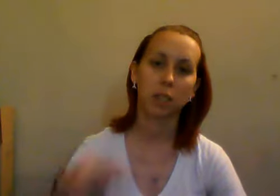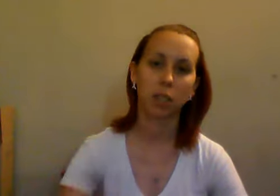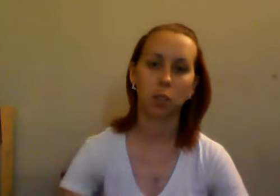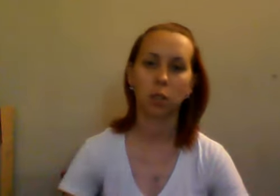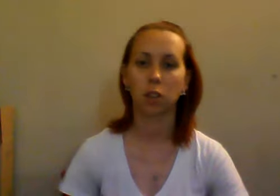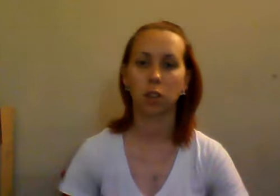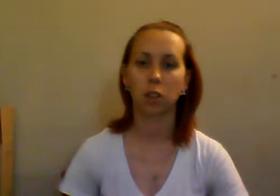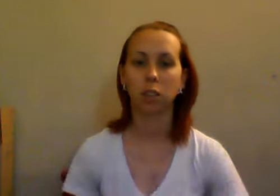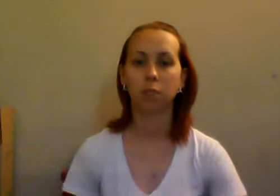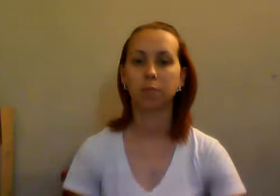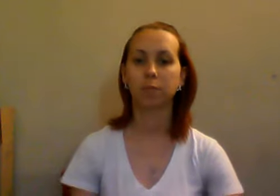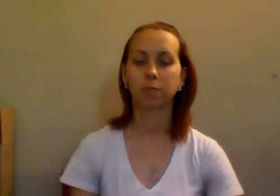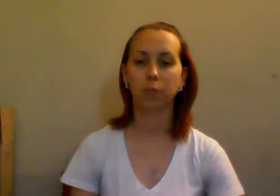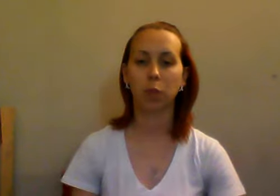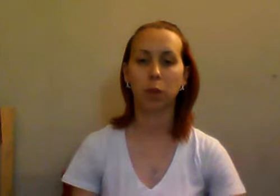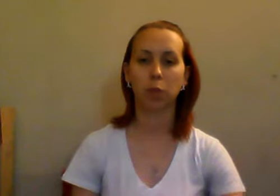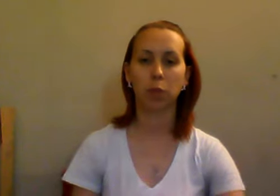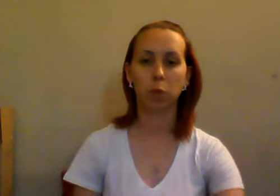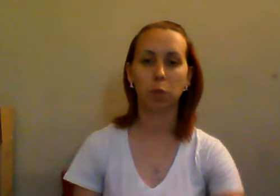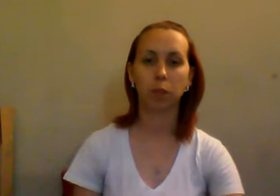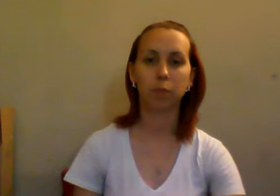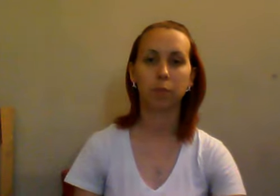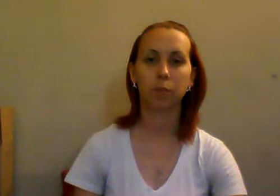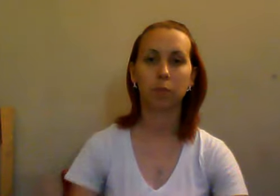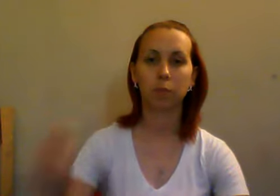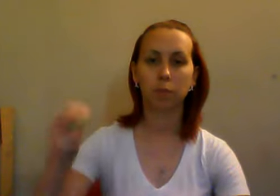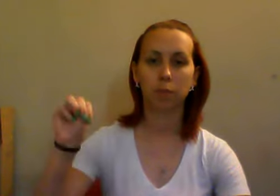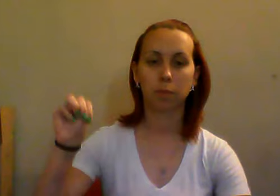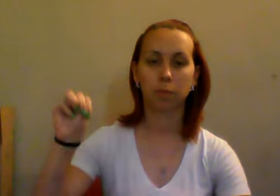tell you what they all are. Here we go. Number 1.